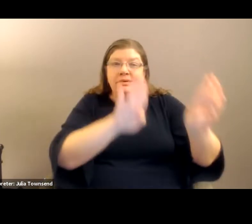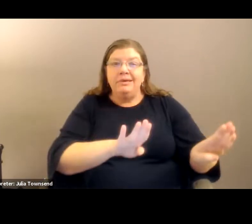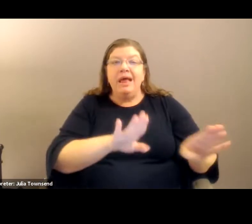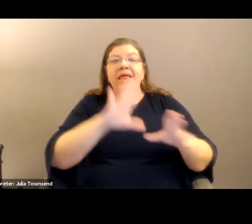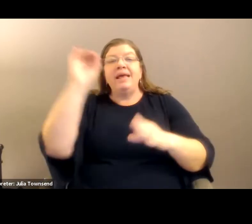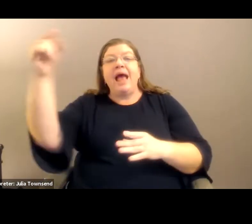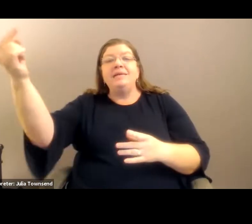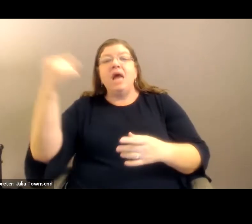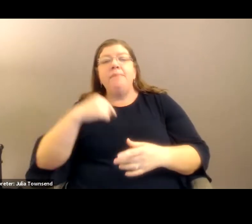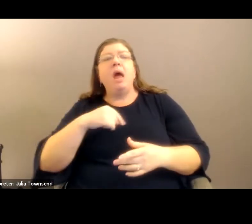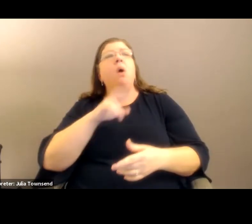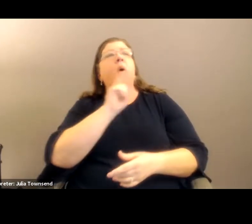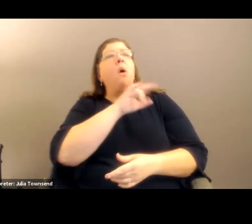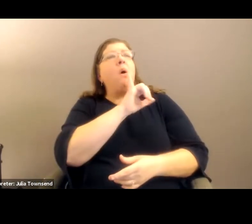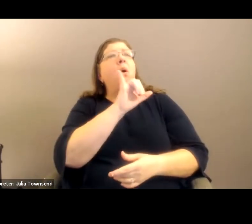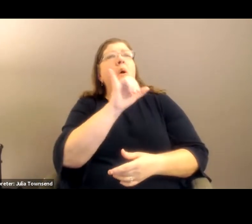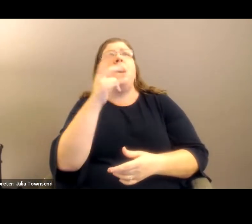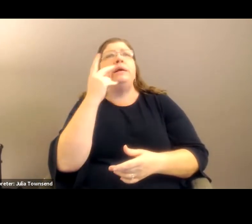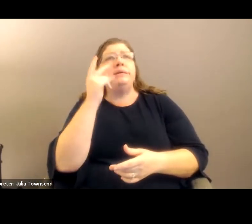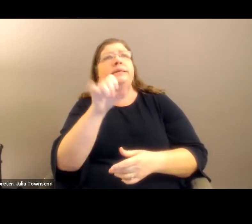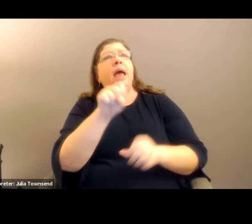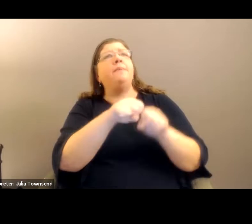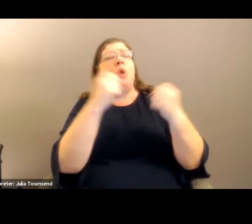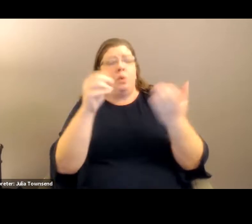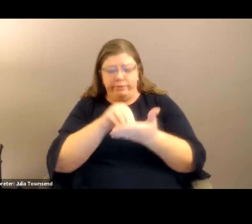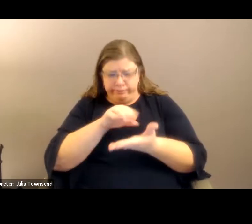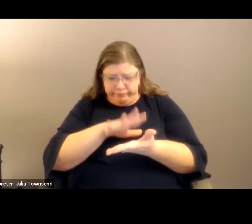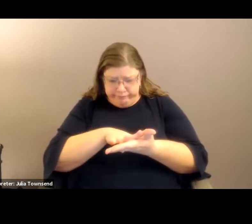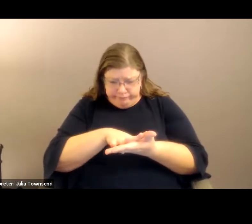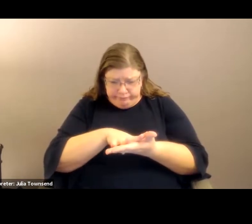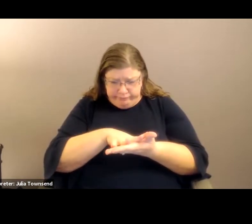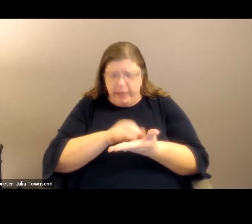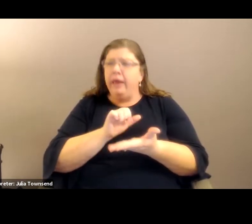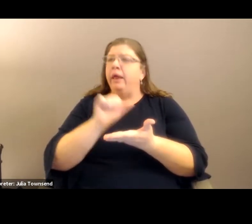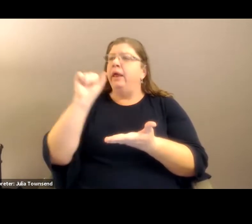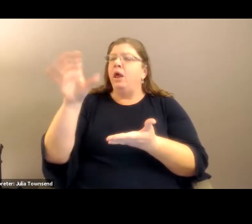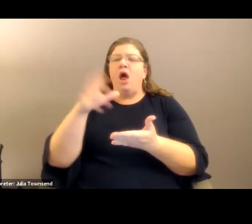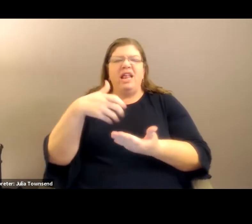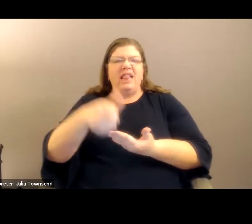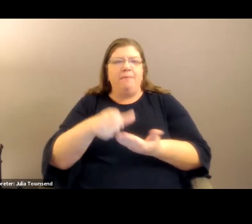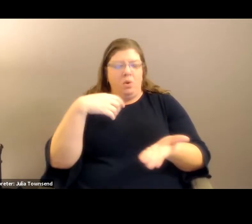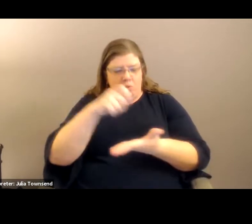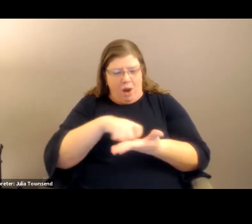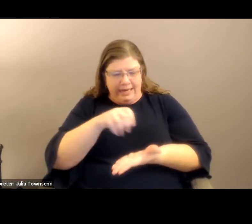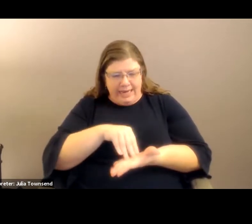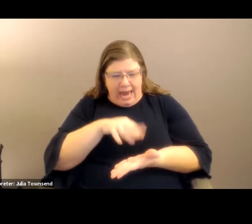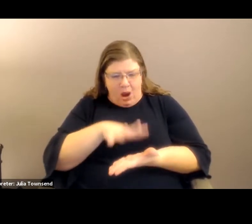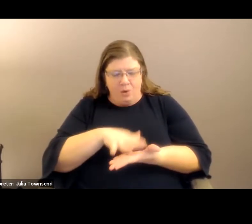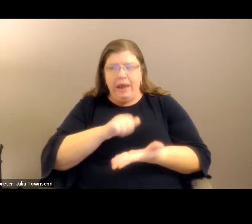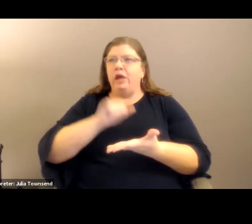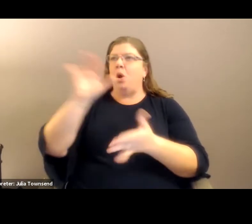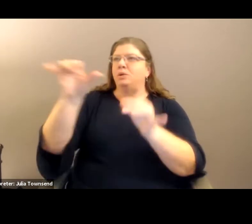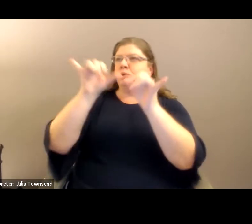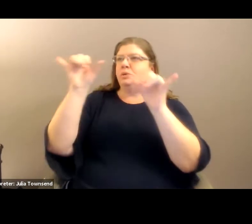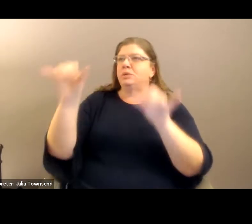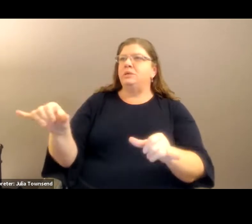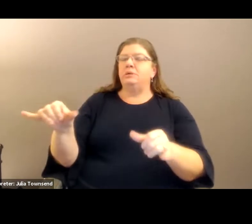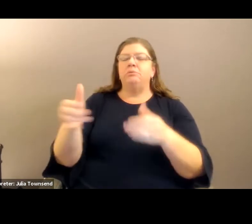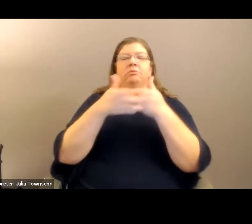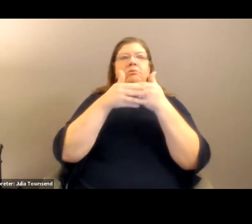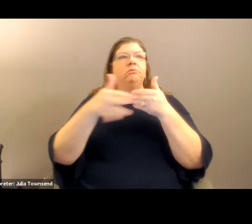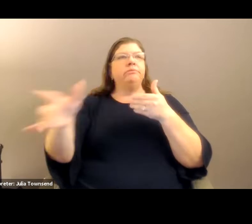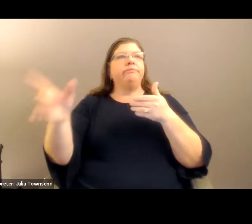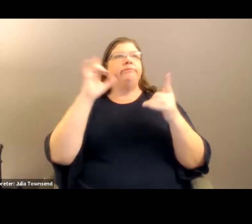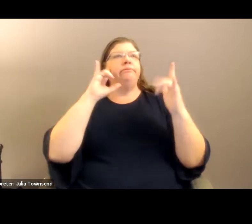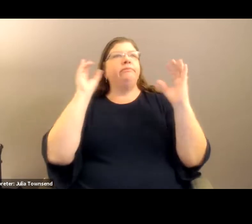write down on a clipboard, oh yeah, it's broken, and it goes into a system. And then I'm utterly clueless as to